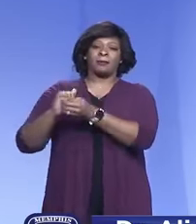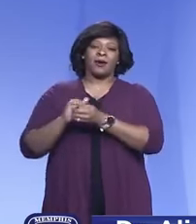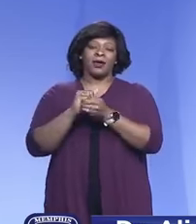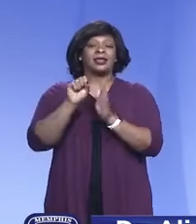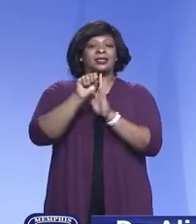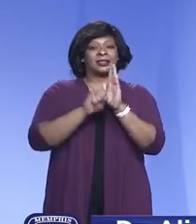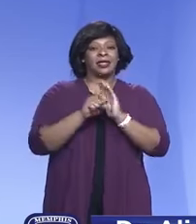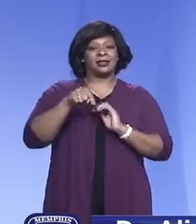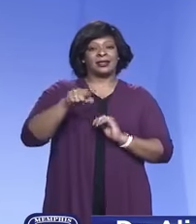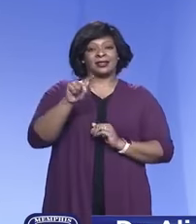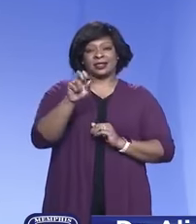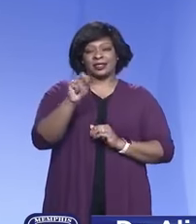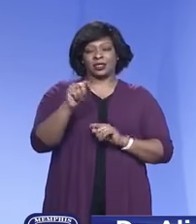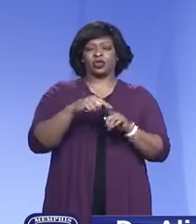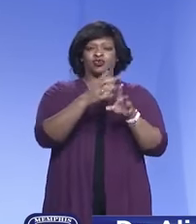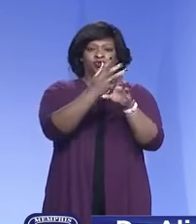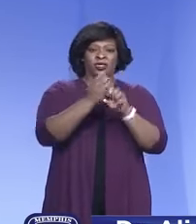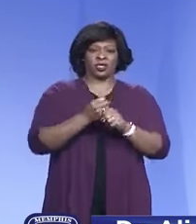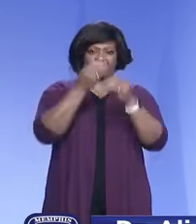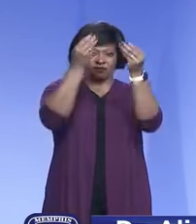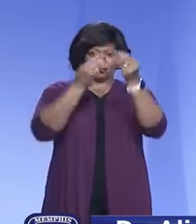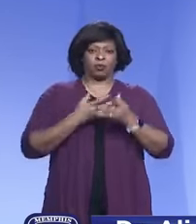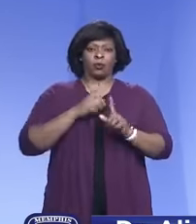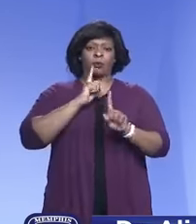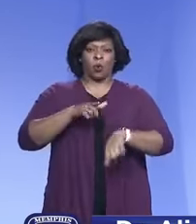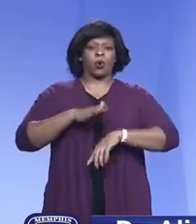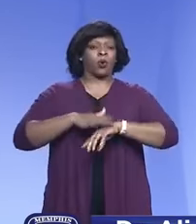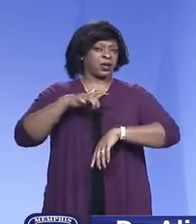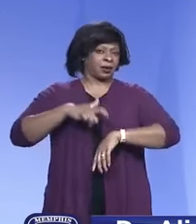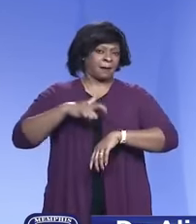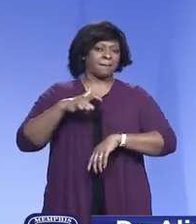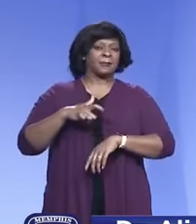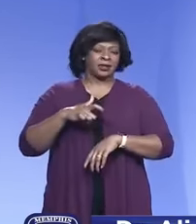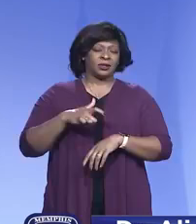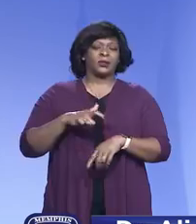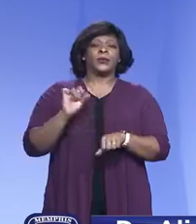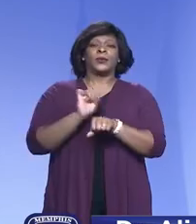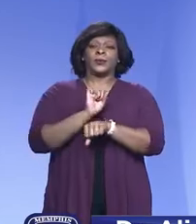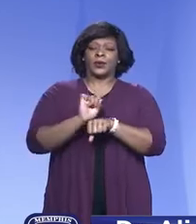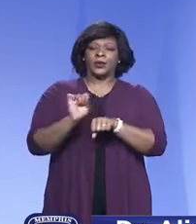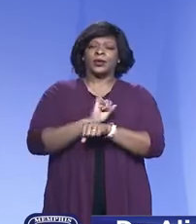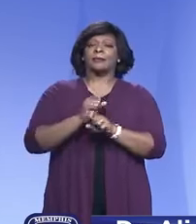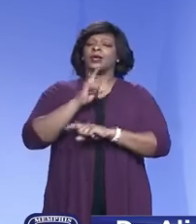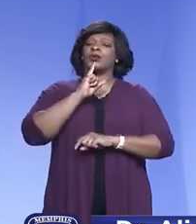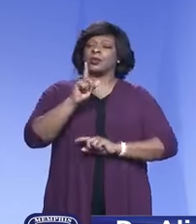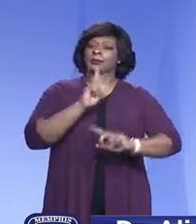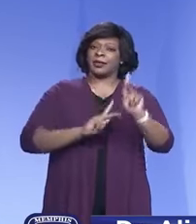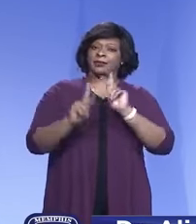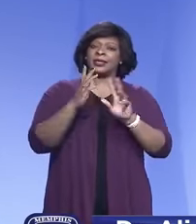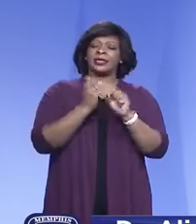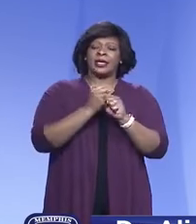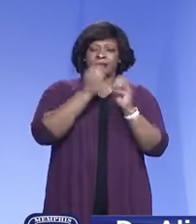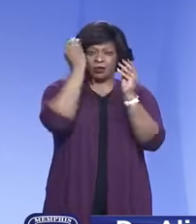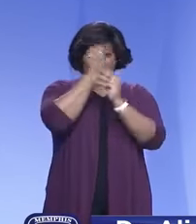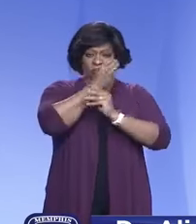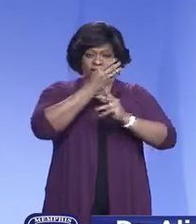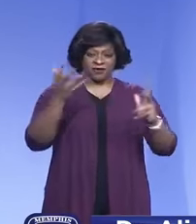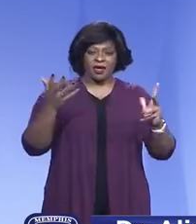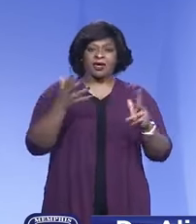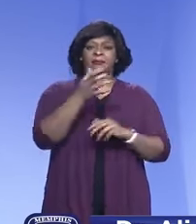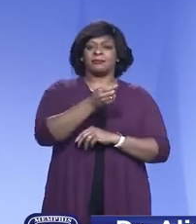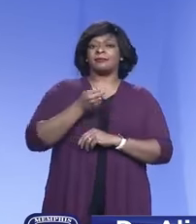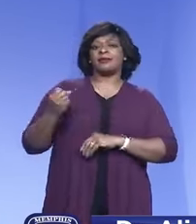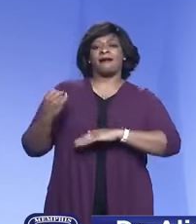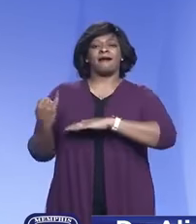of Tennessee to receive reports in a timely manner, work on assuring that people get notified and are placed